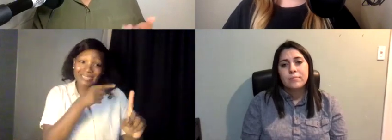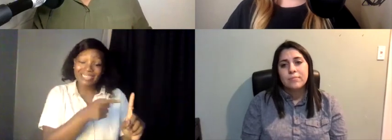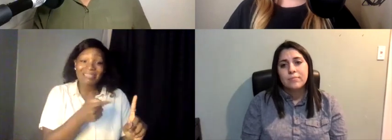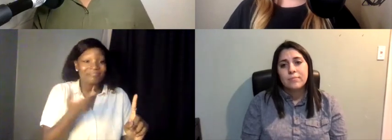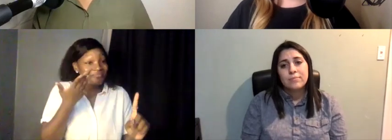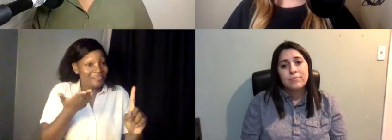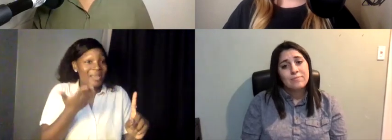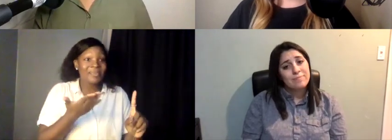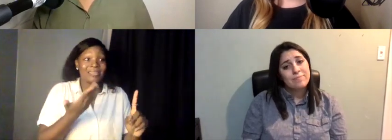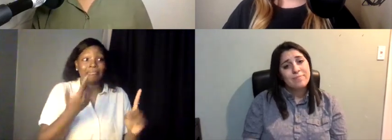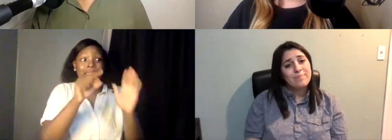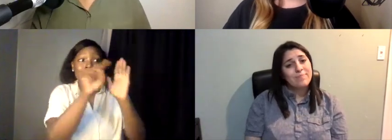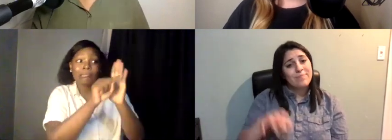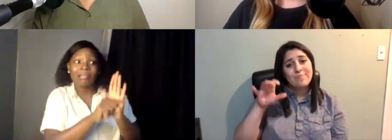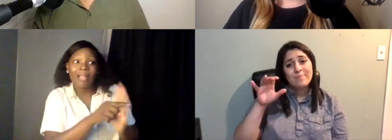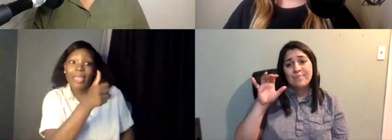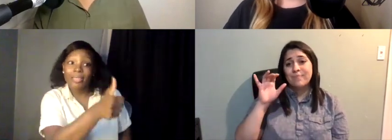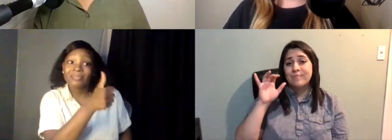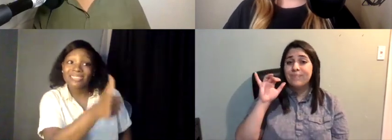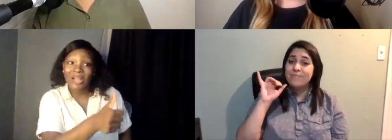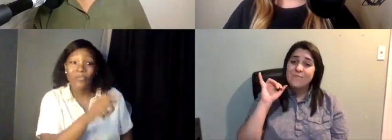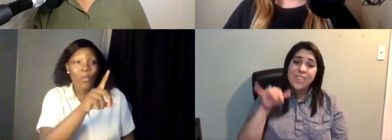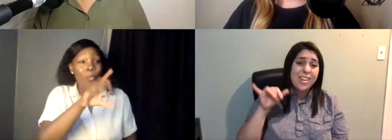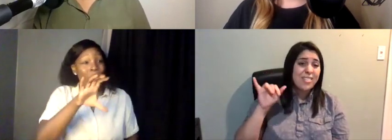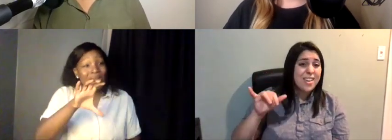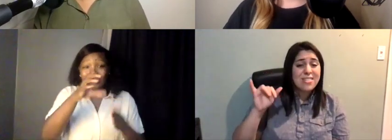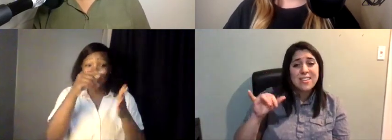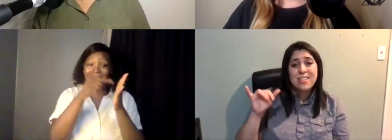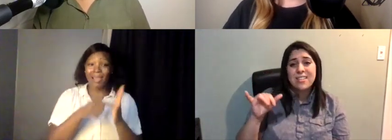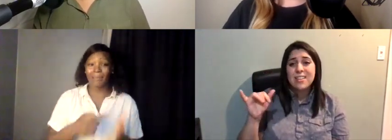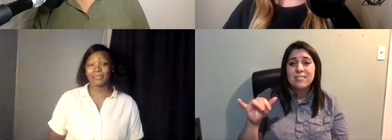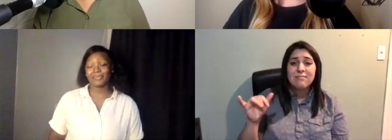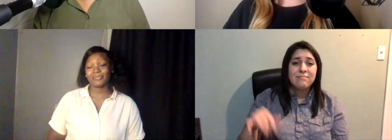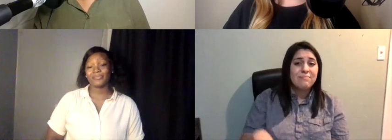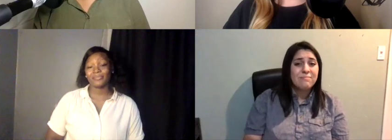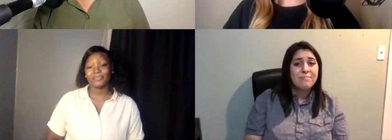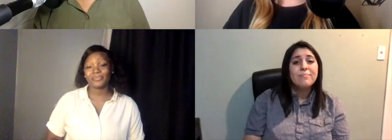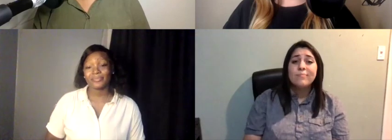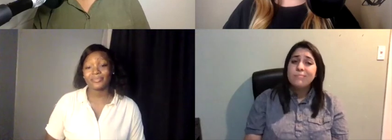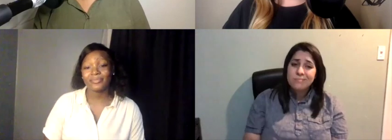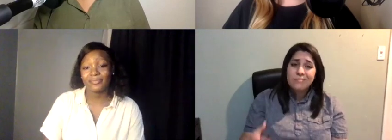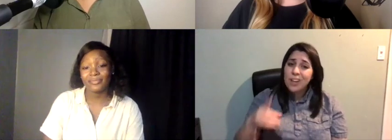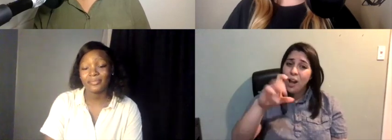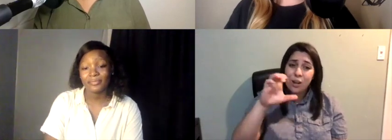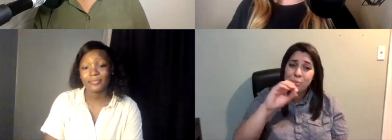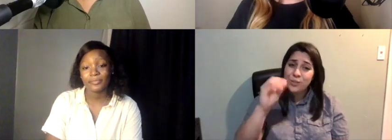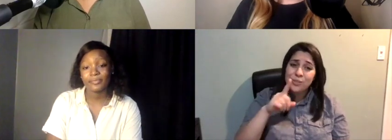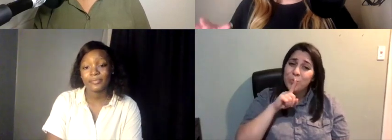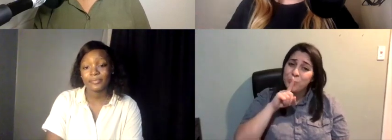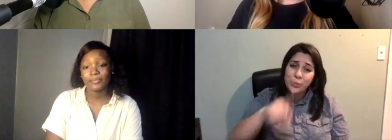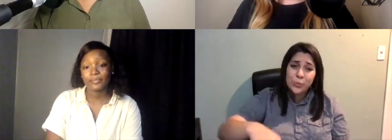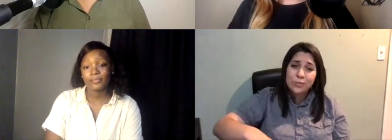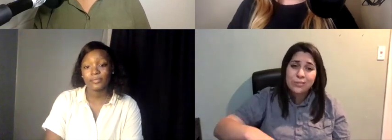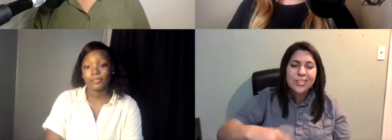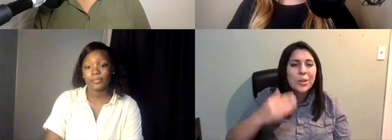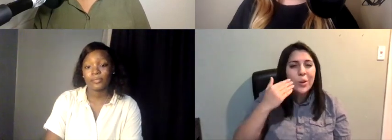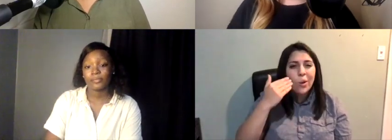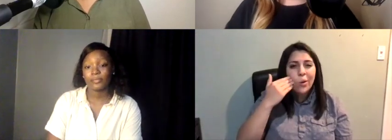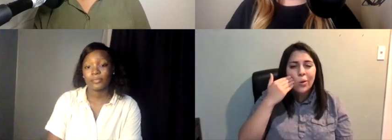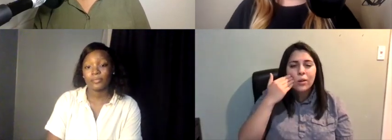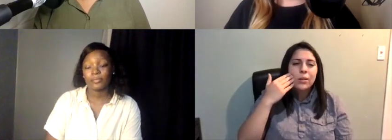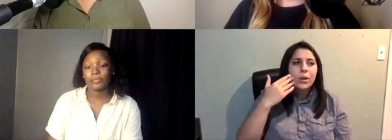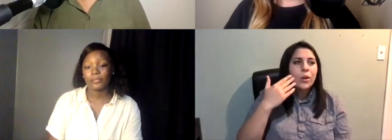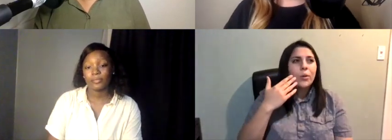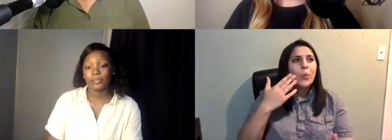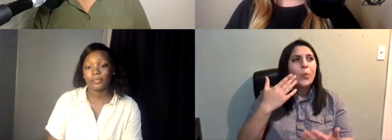Absolutely. So yeah, 100%. That's so, so true. And I think even having the job lined up scenario